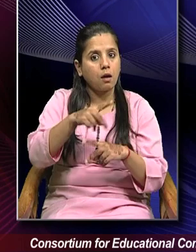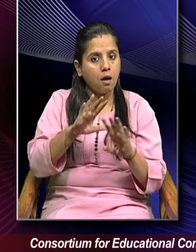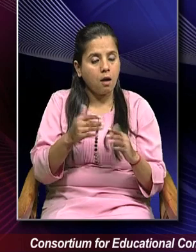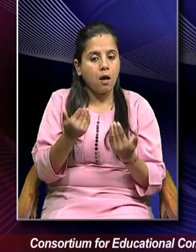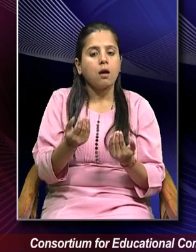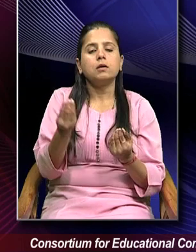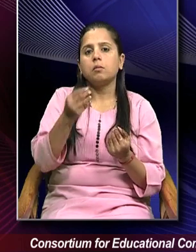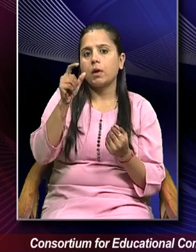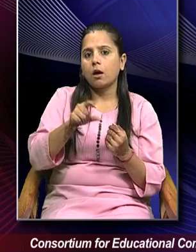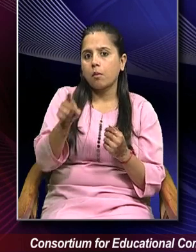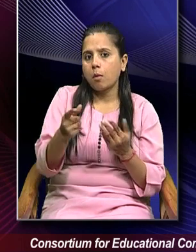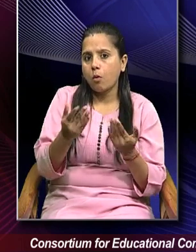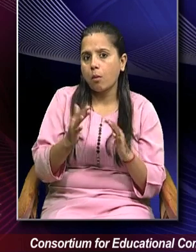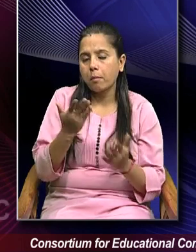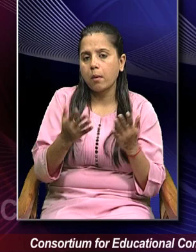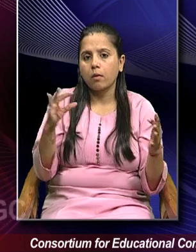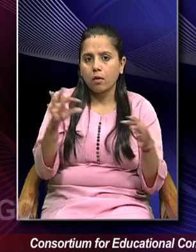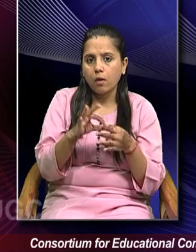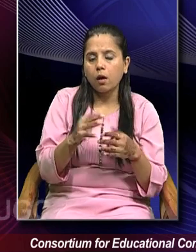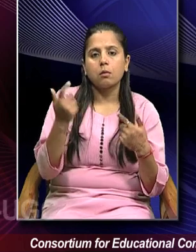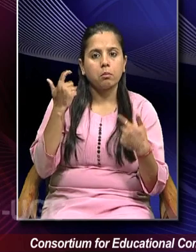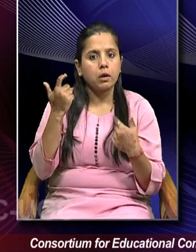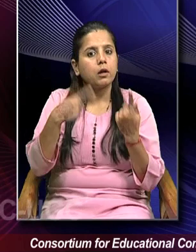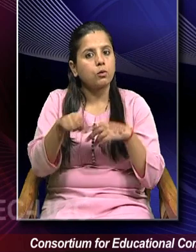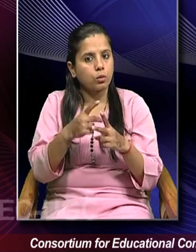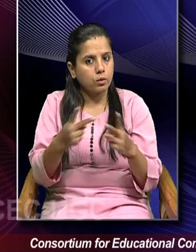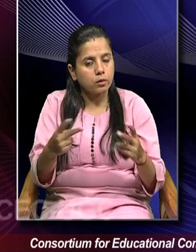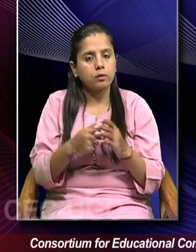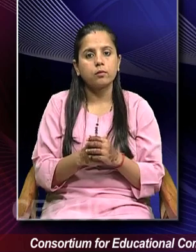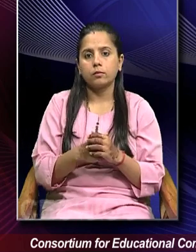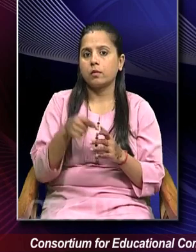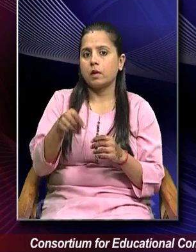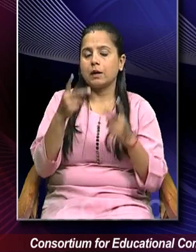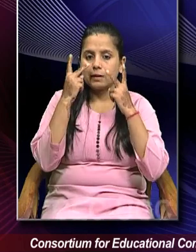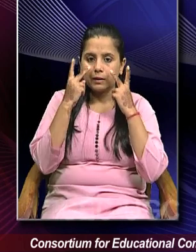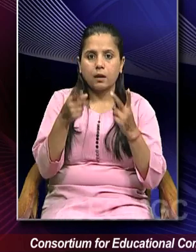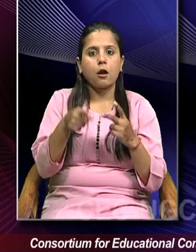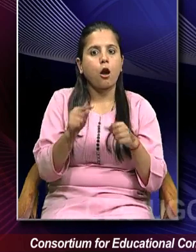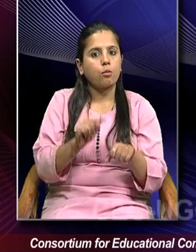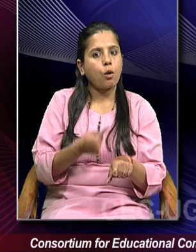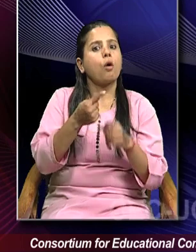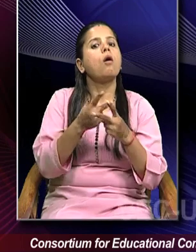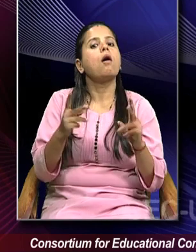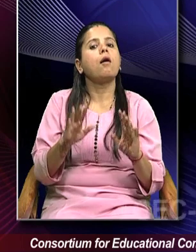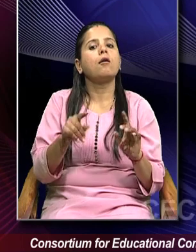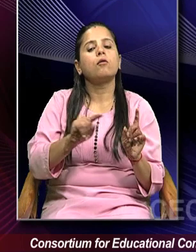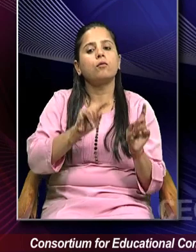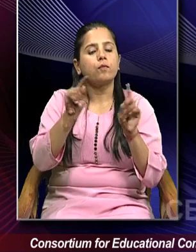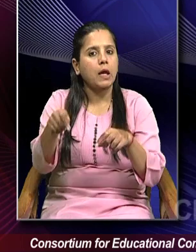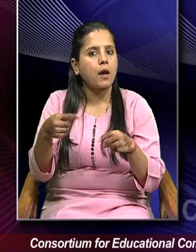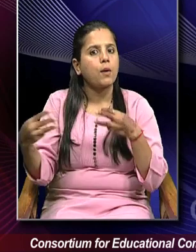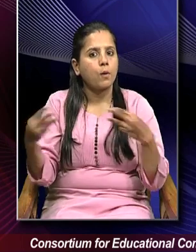such kind of tendencies which are connected to military, and they are seeing an opportunity to go to the